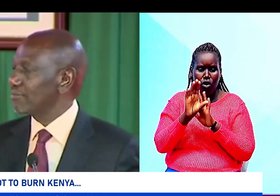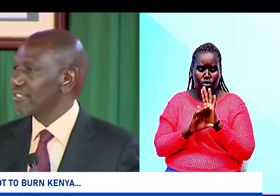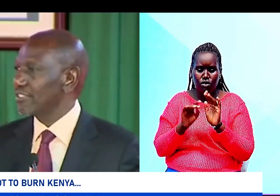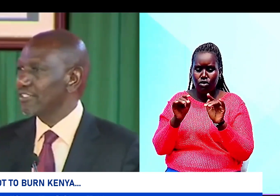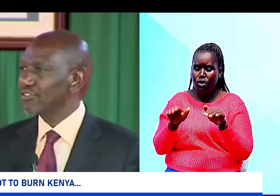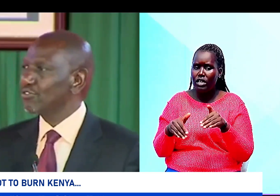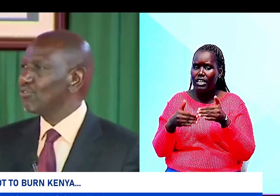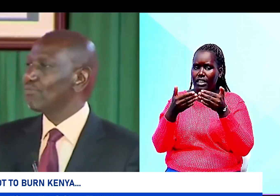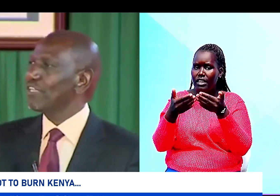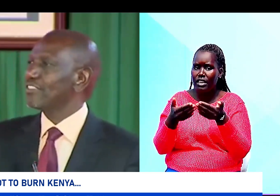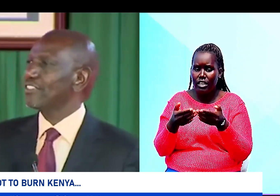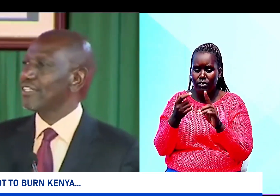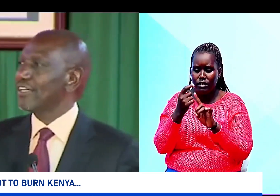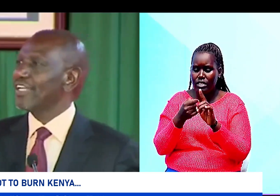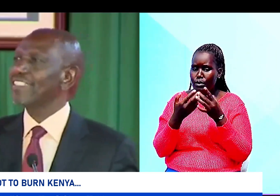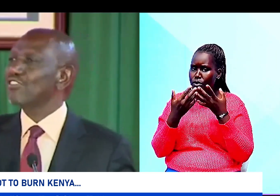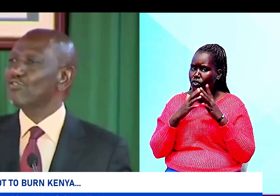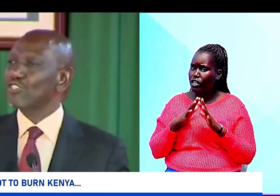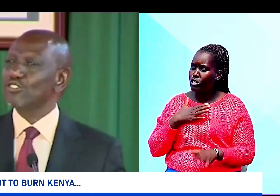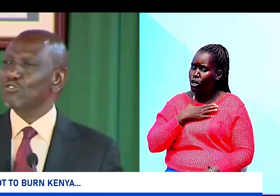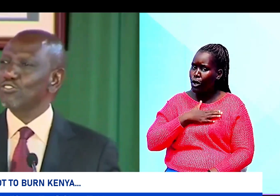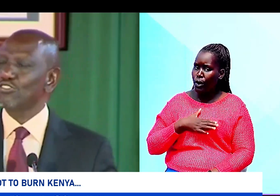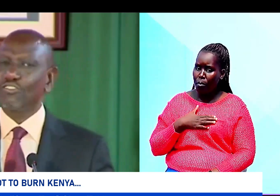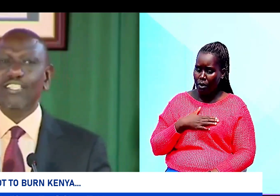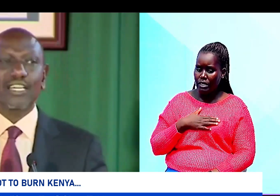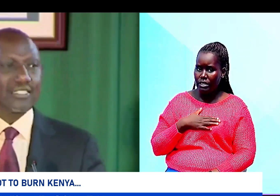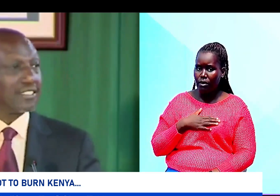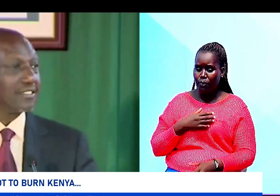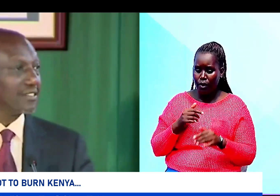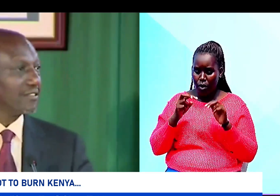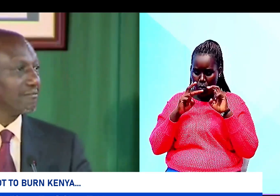terms. So please, let us look for the solutions of our challenges.